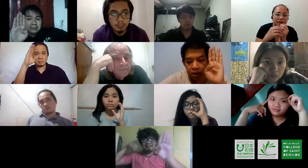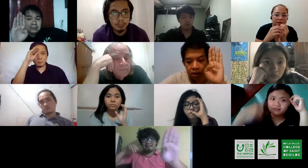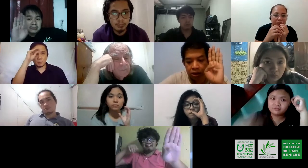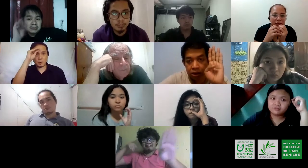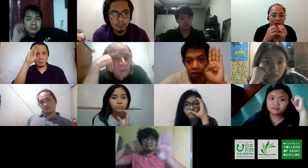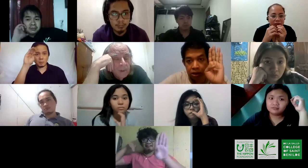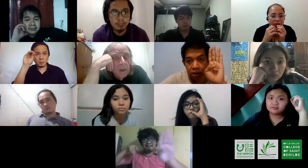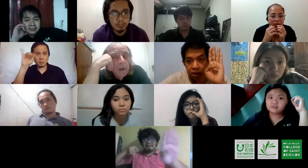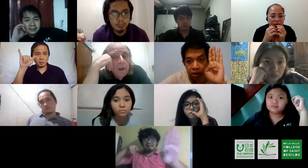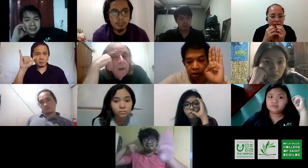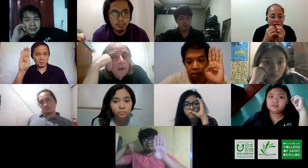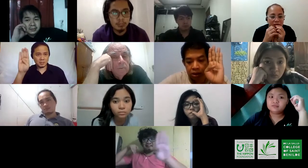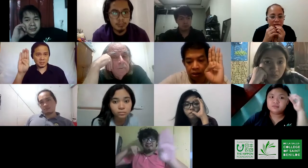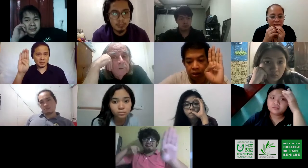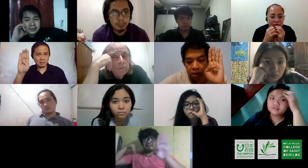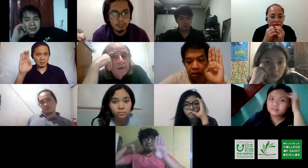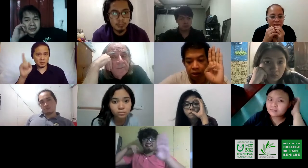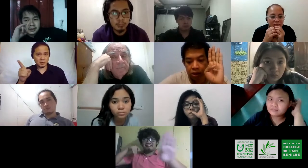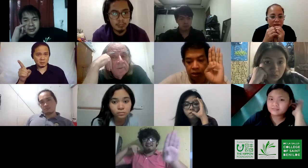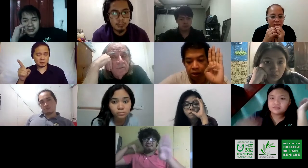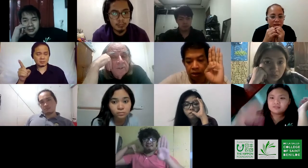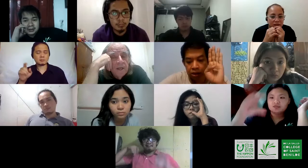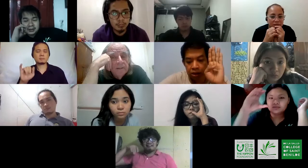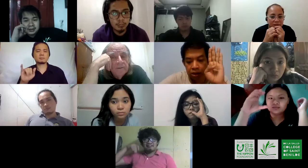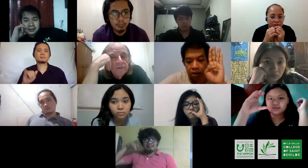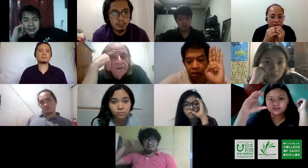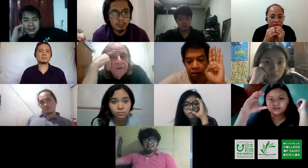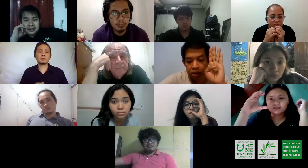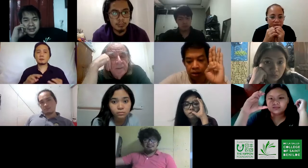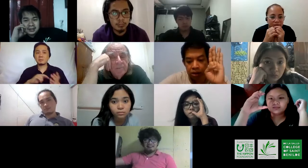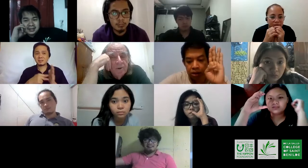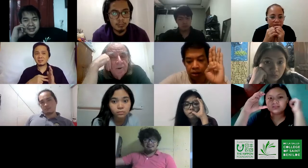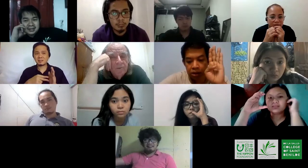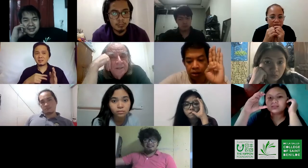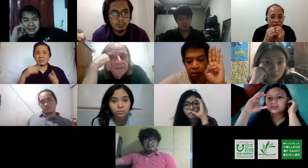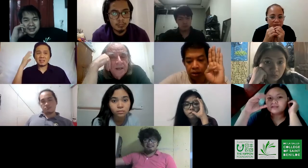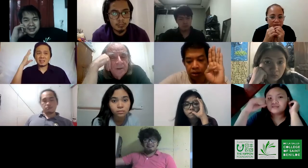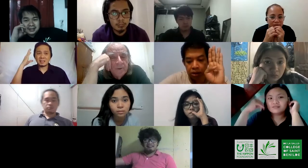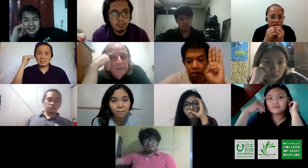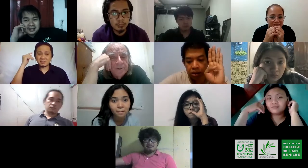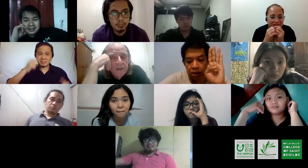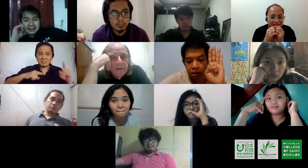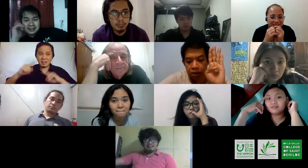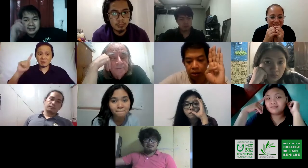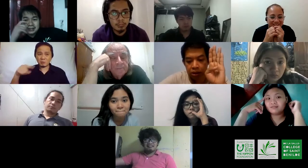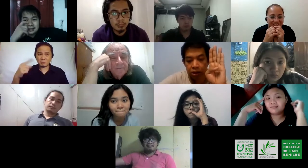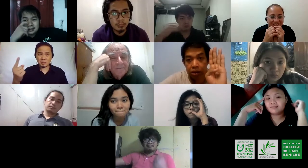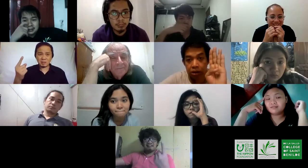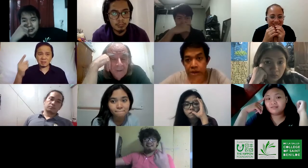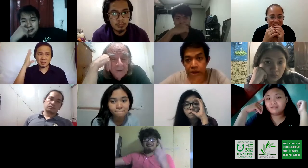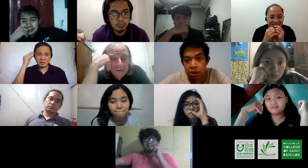yeah, B. So deaf people don't sign? Just the hearing people go around signing with each other?